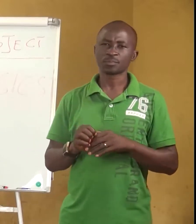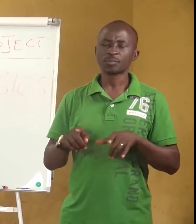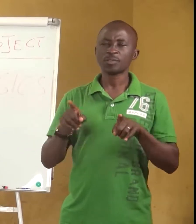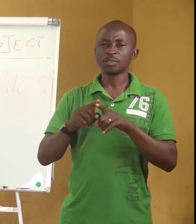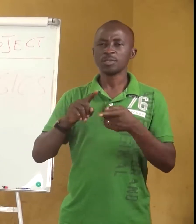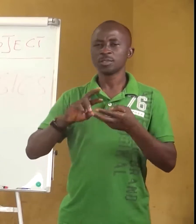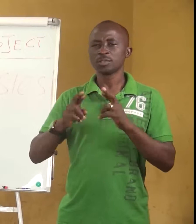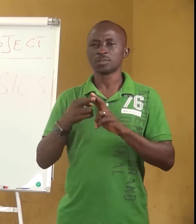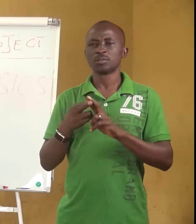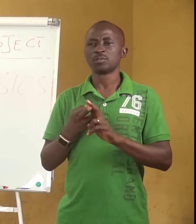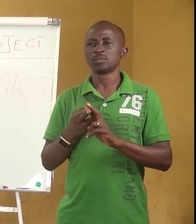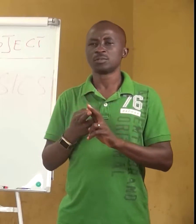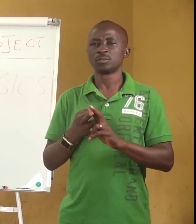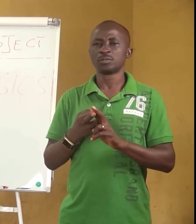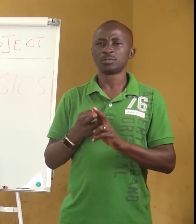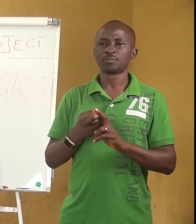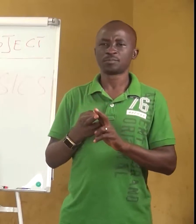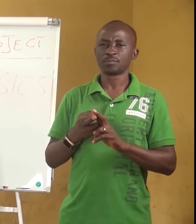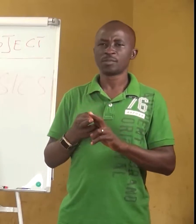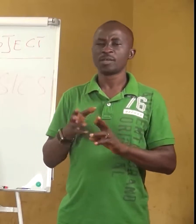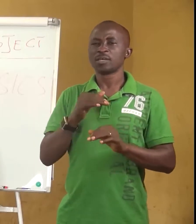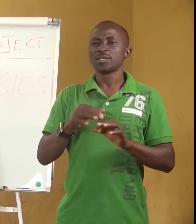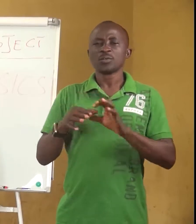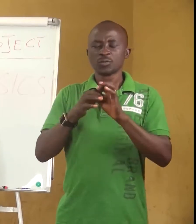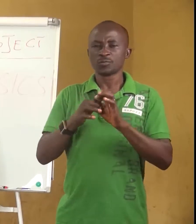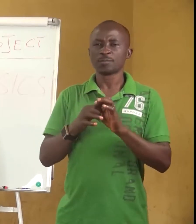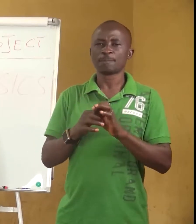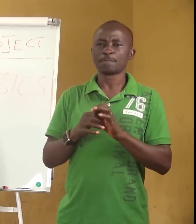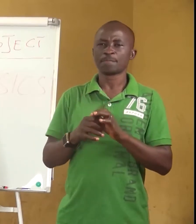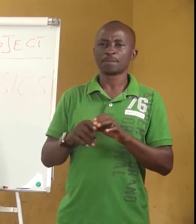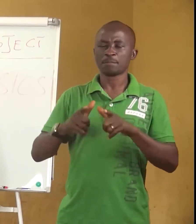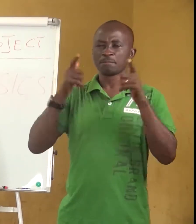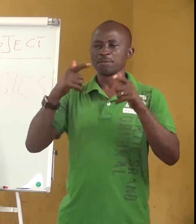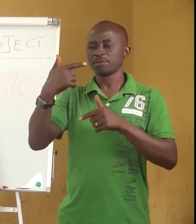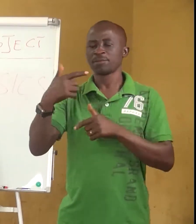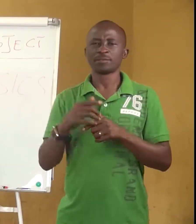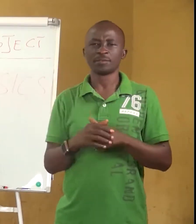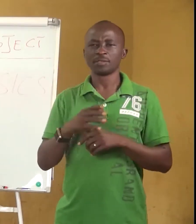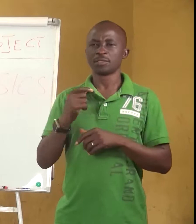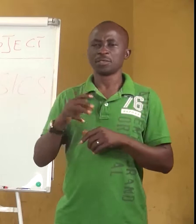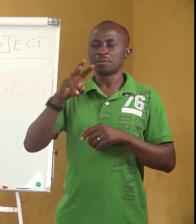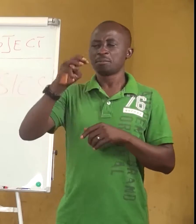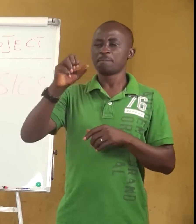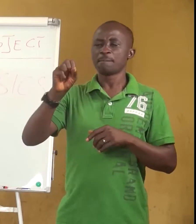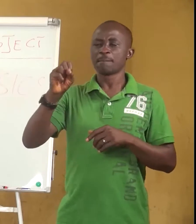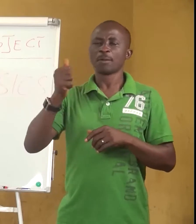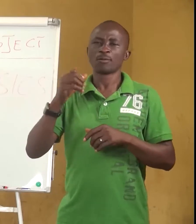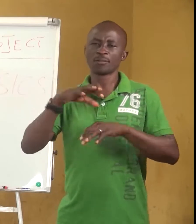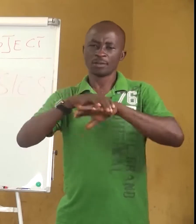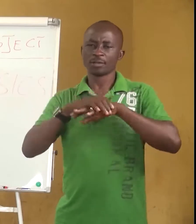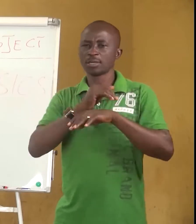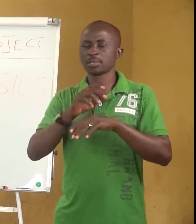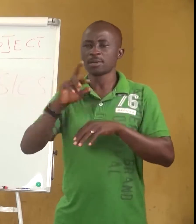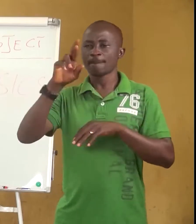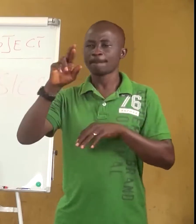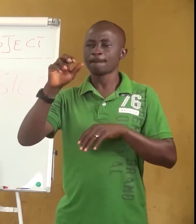acceleration constant, that is universal gravitational constant, capital G, the mass of the Earth, and the radius